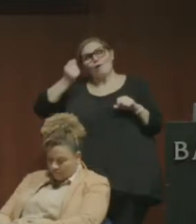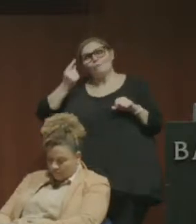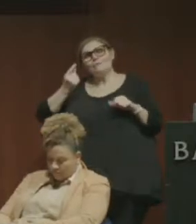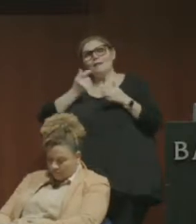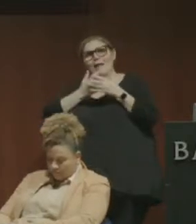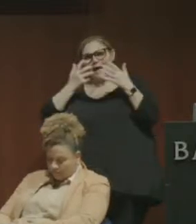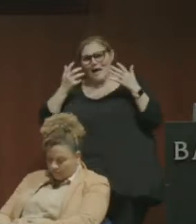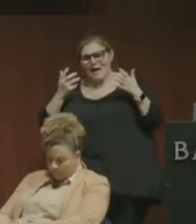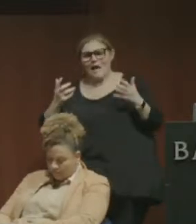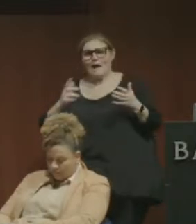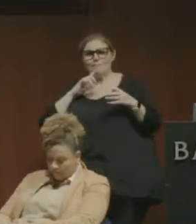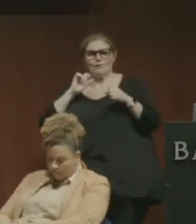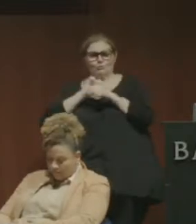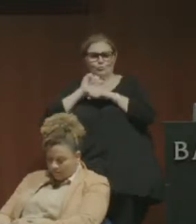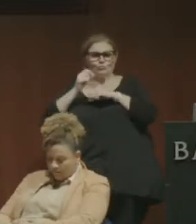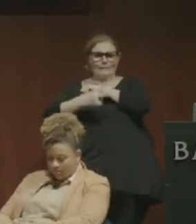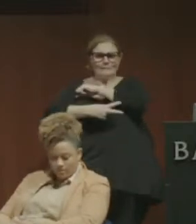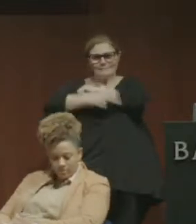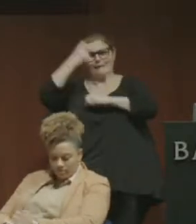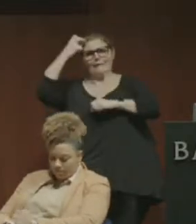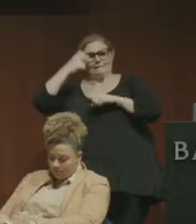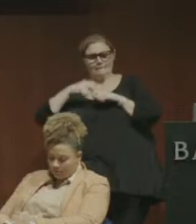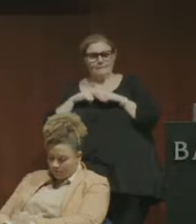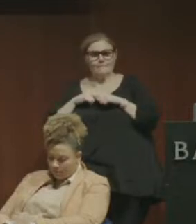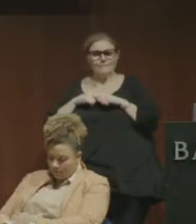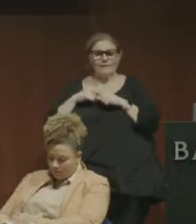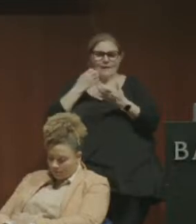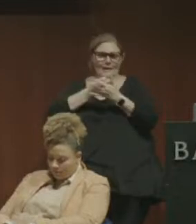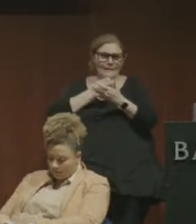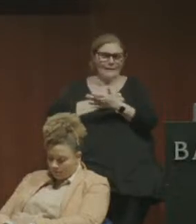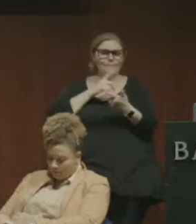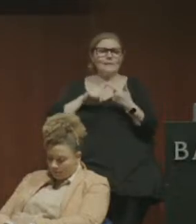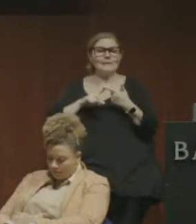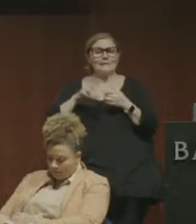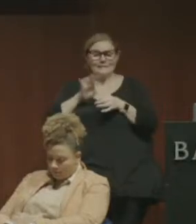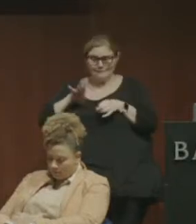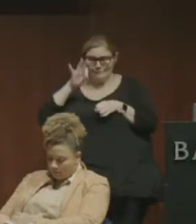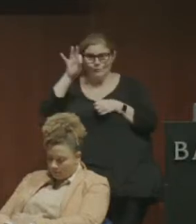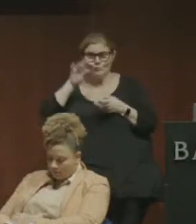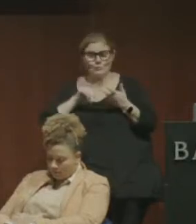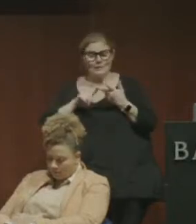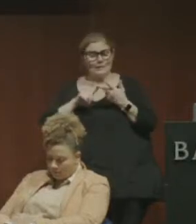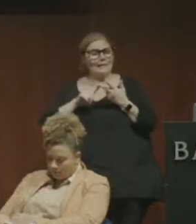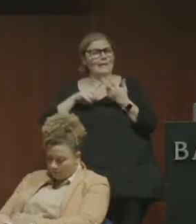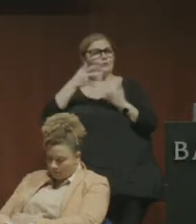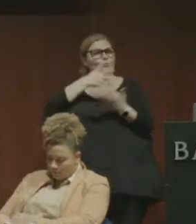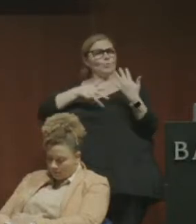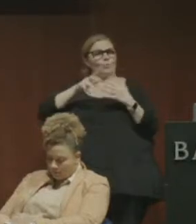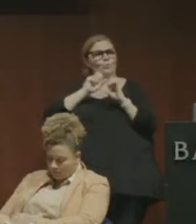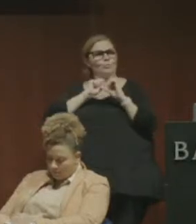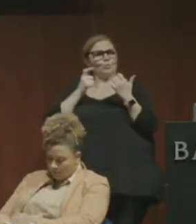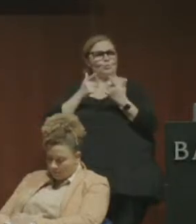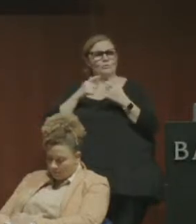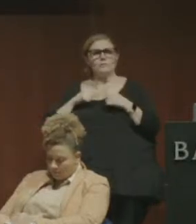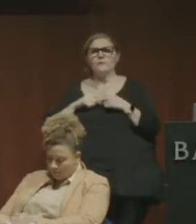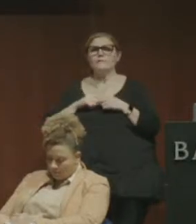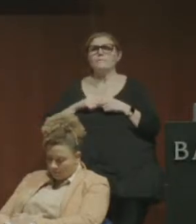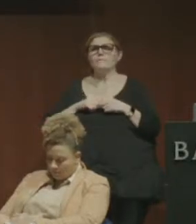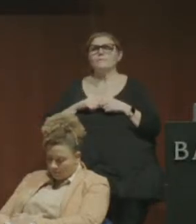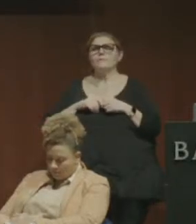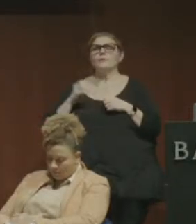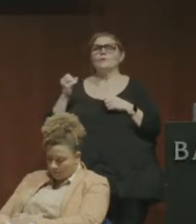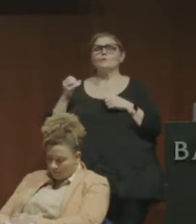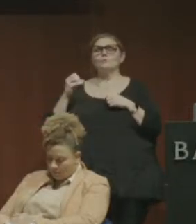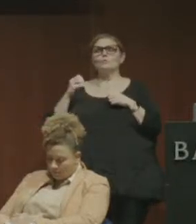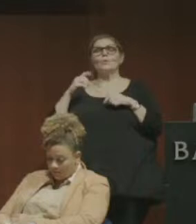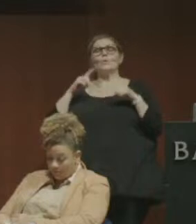much was taken from them economically, spiritually, and socially. So the various